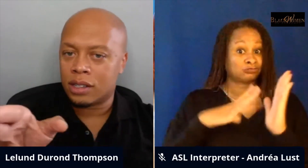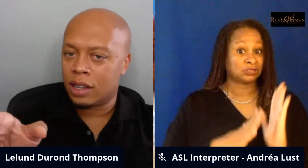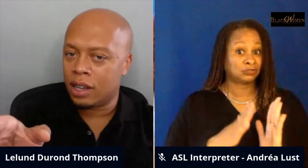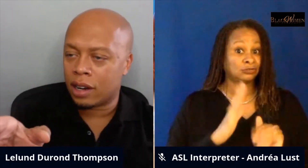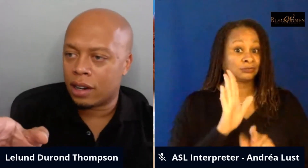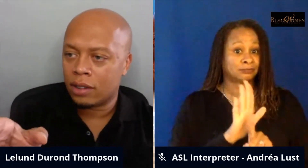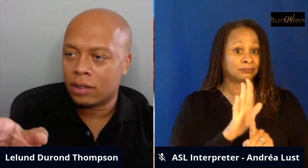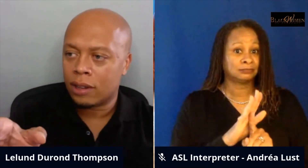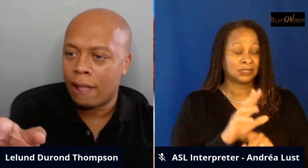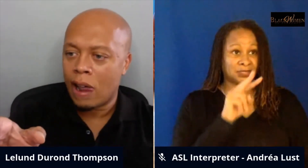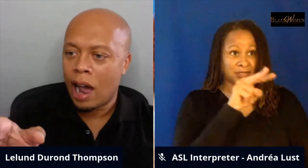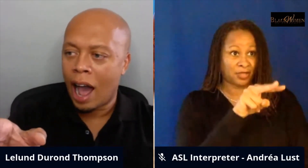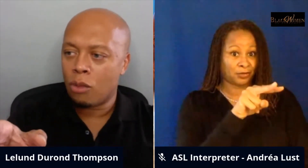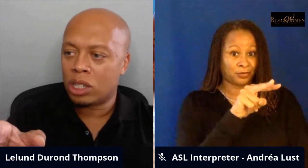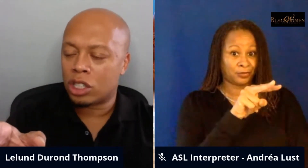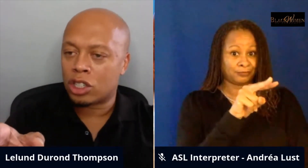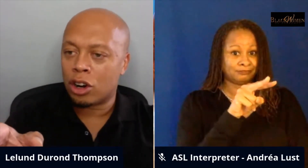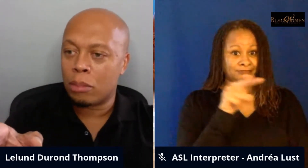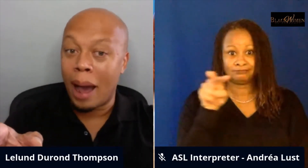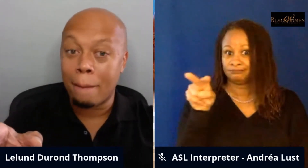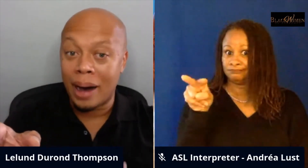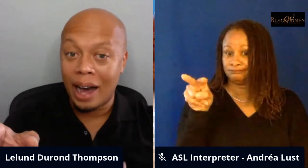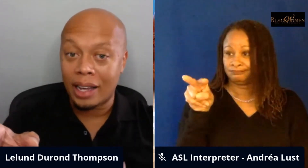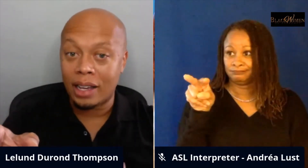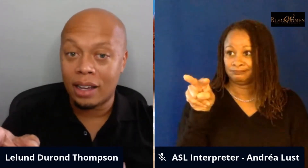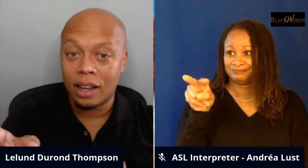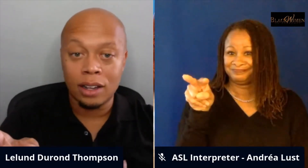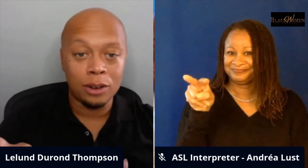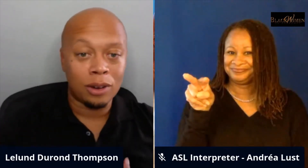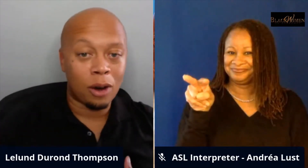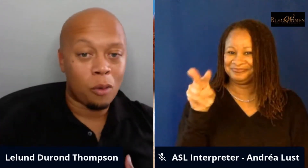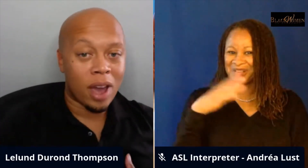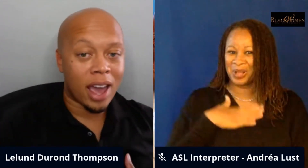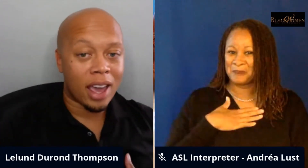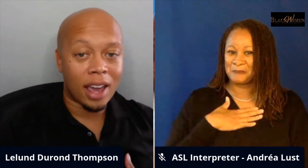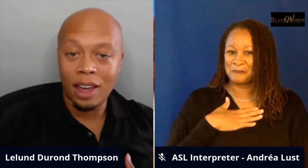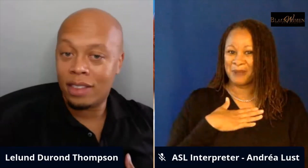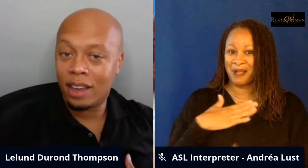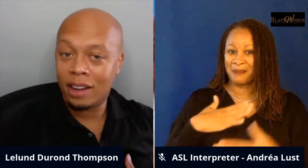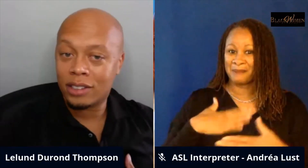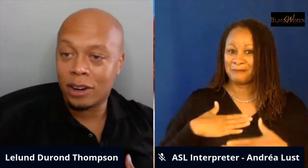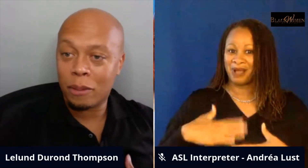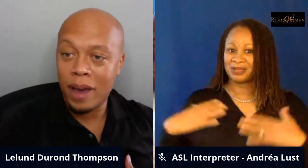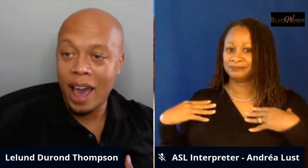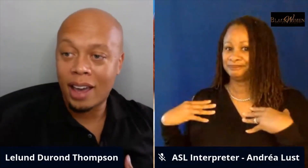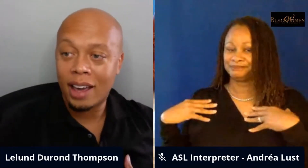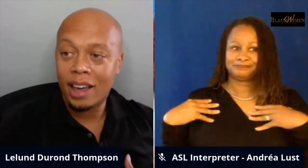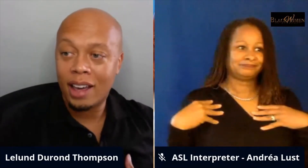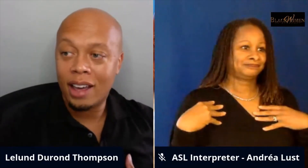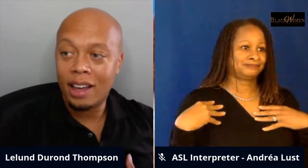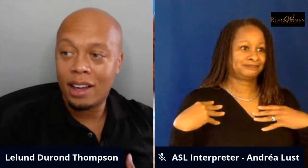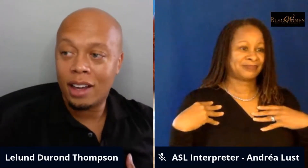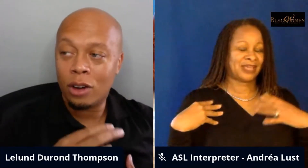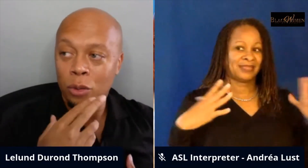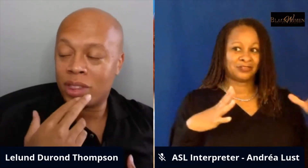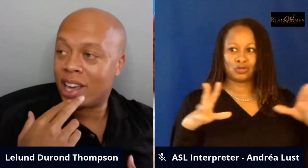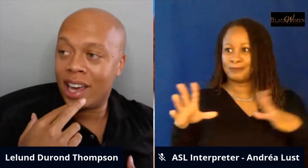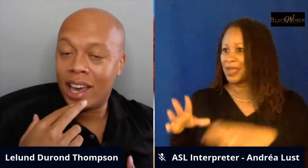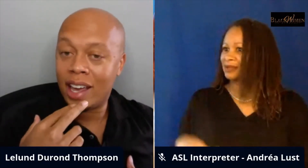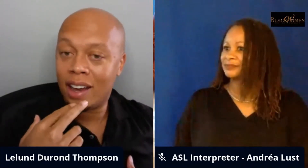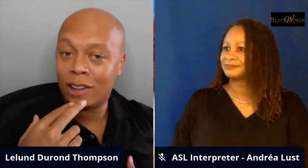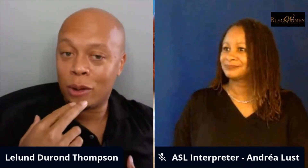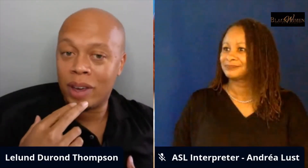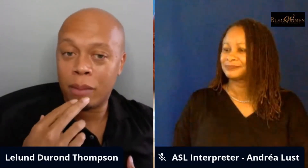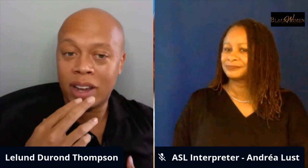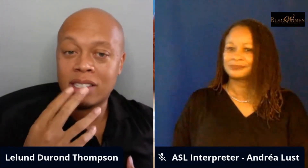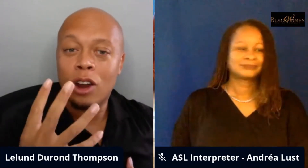is here, I want to turn my body a little away and then turn back with the